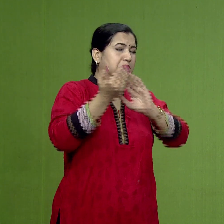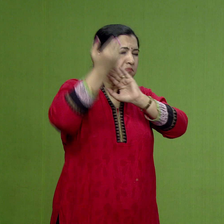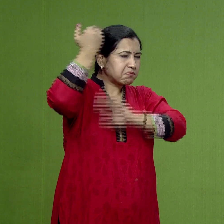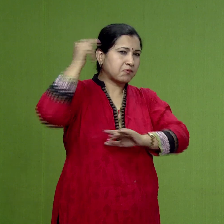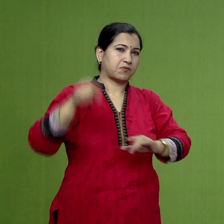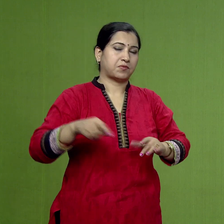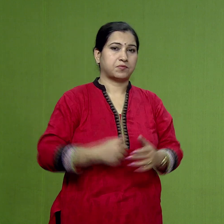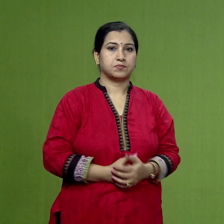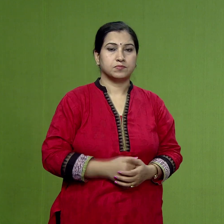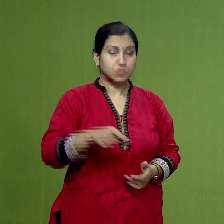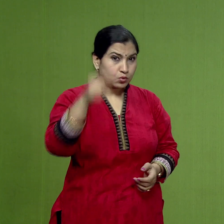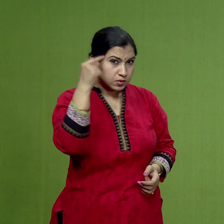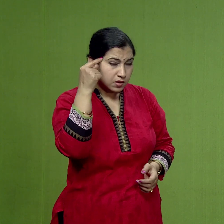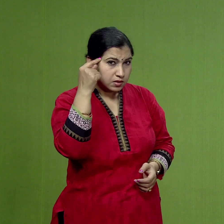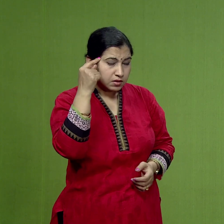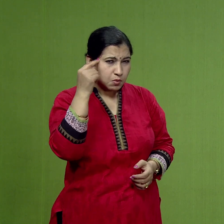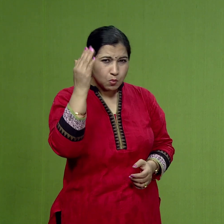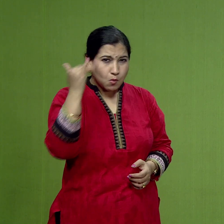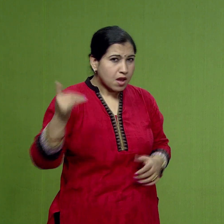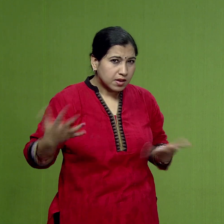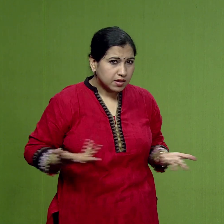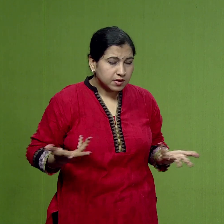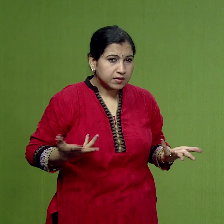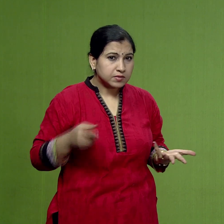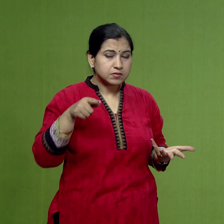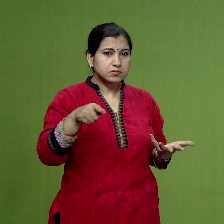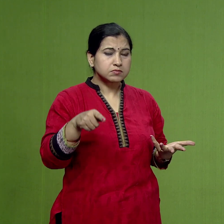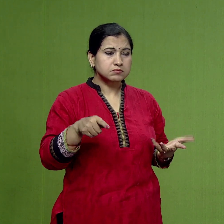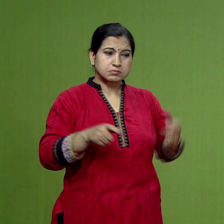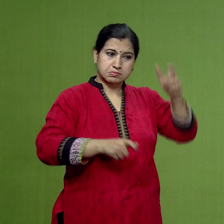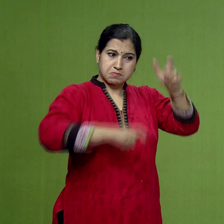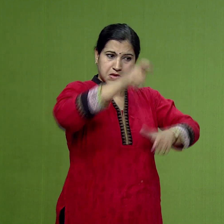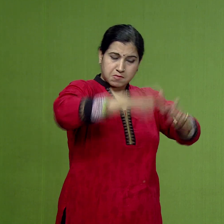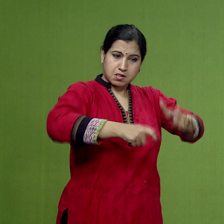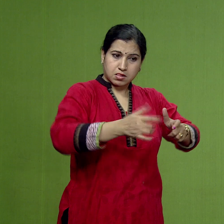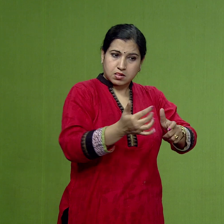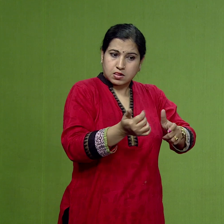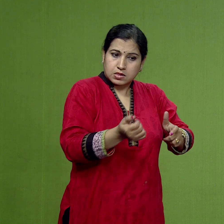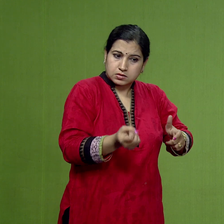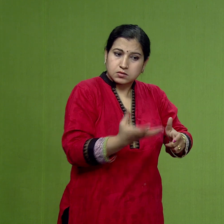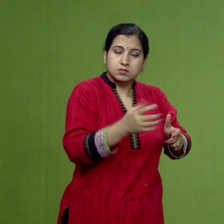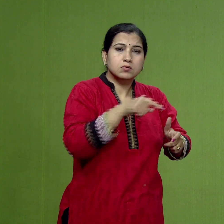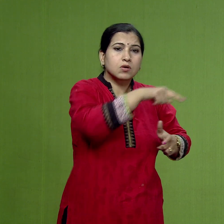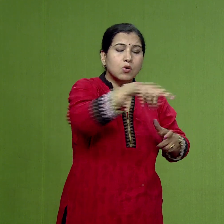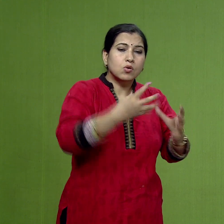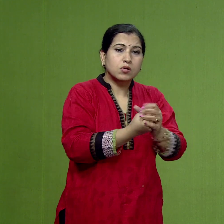Can you think of the reason why they introduced such study in India, which was their